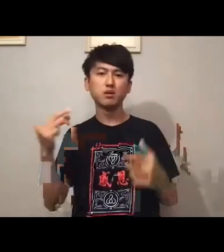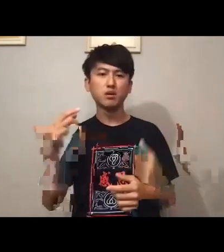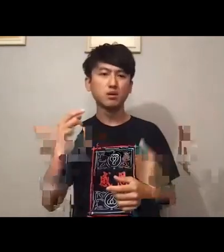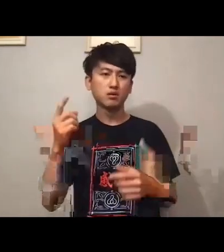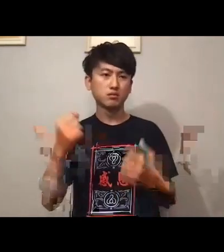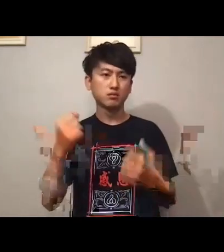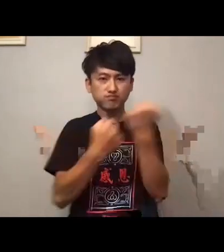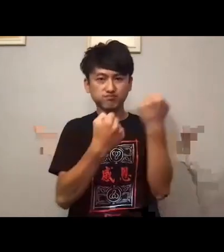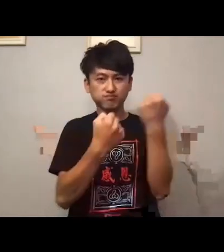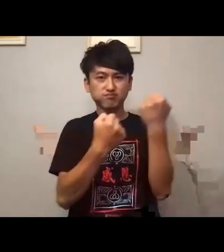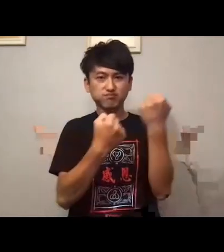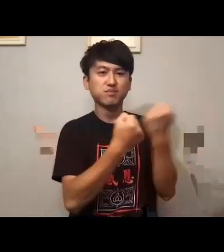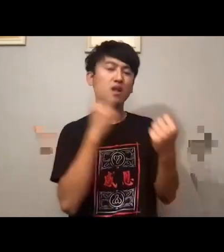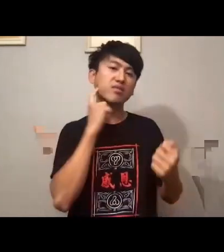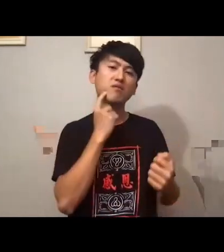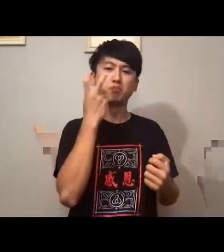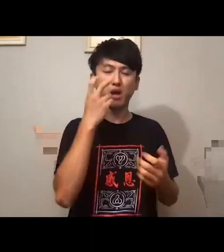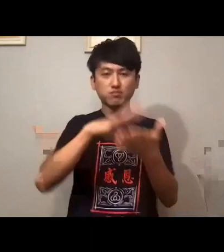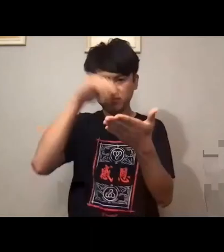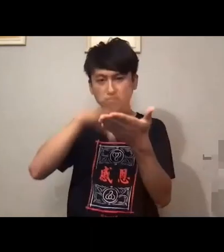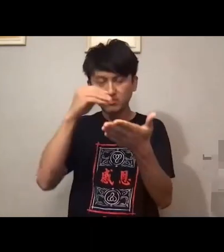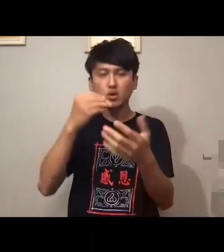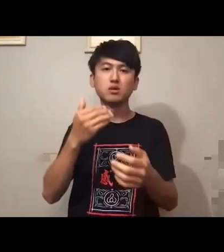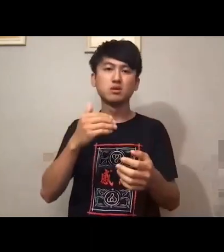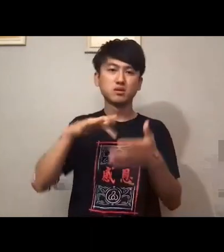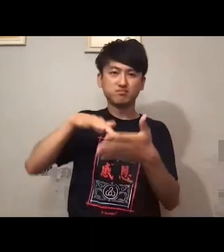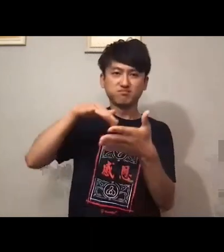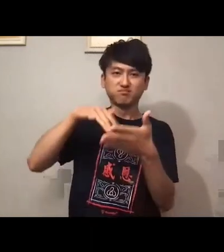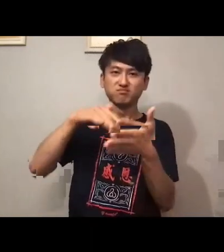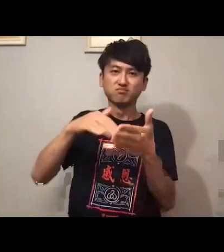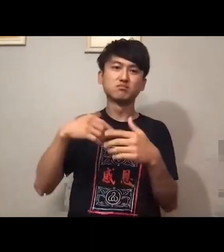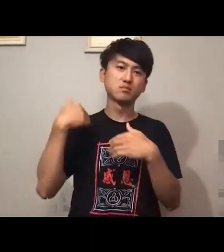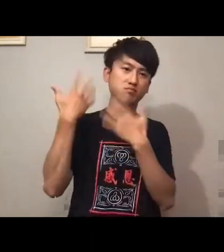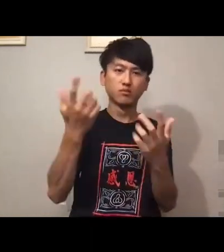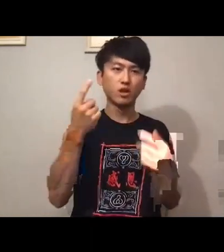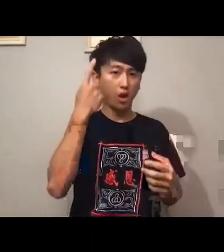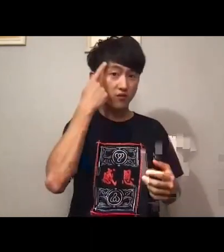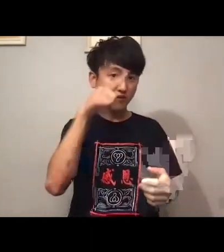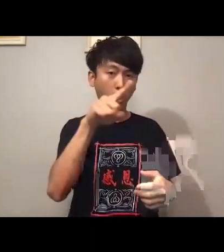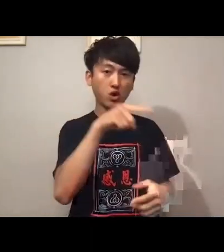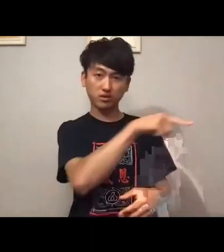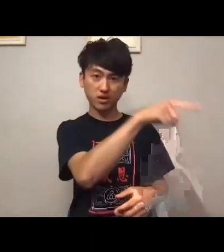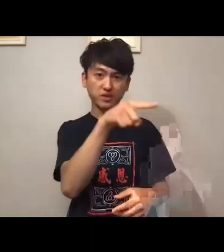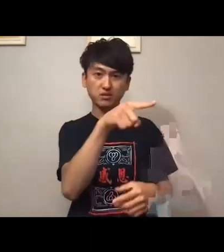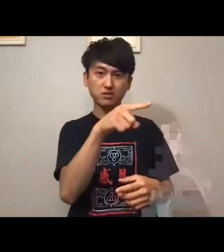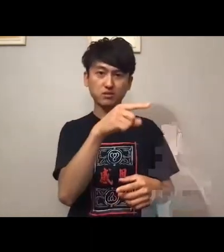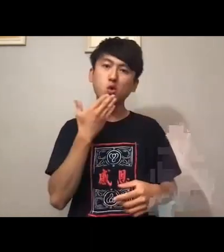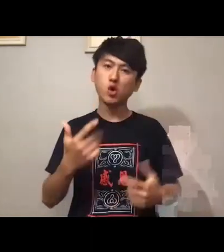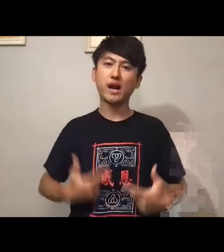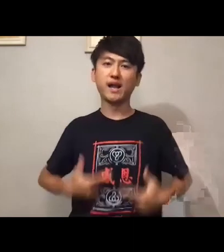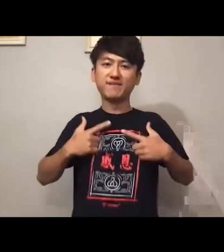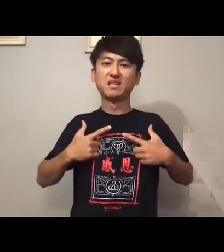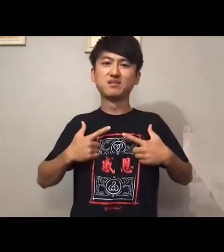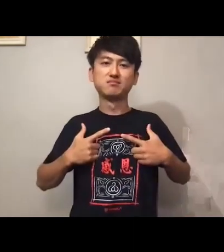China, schools welcome students who are deaf and blind. I would like to advocate and study